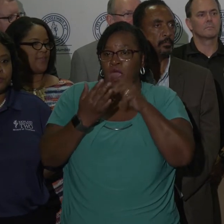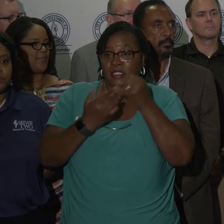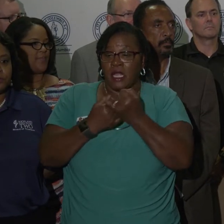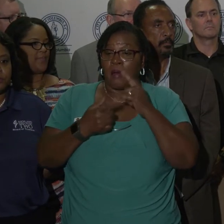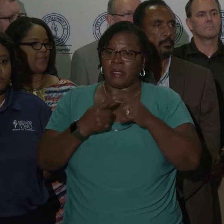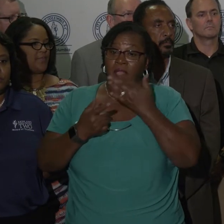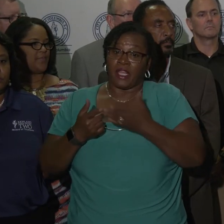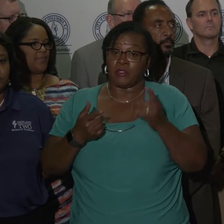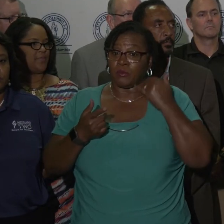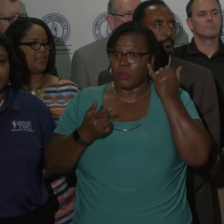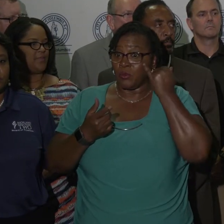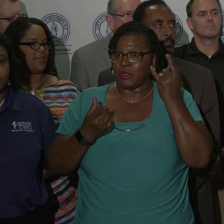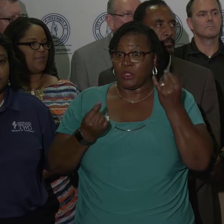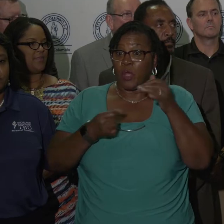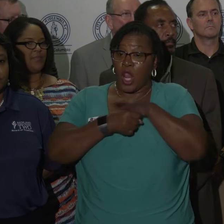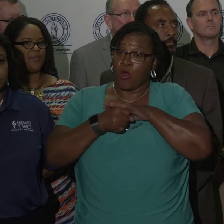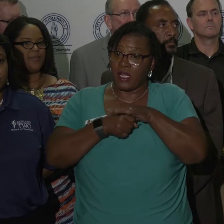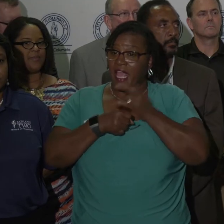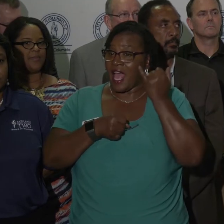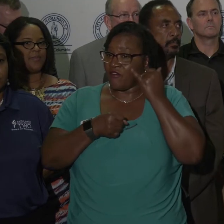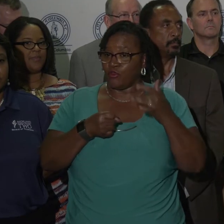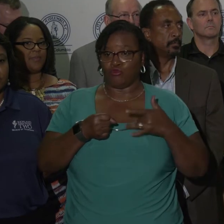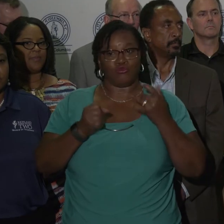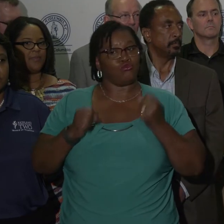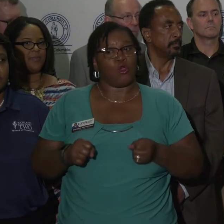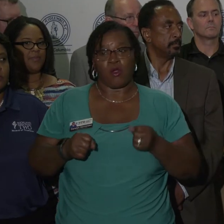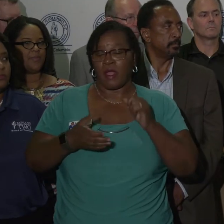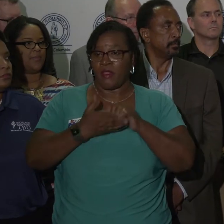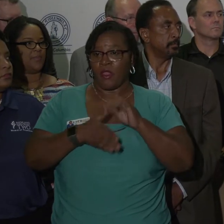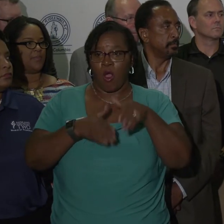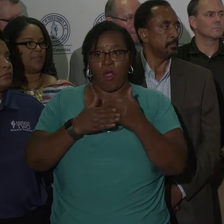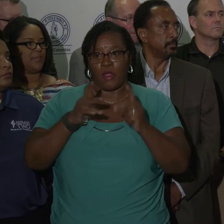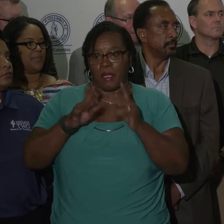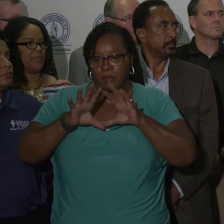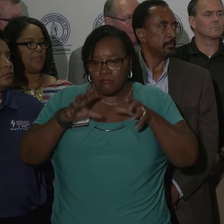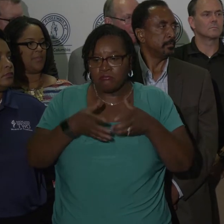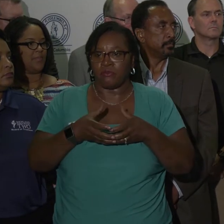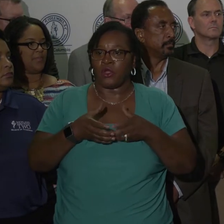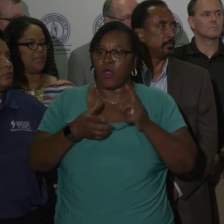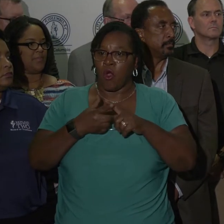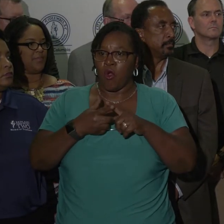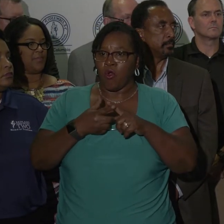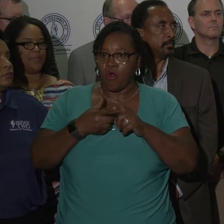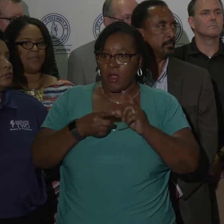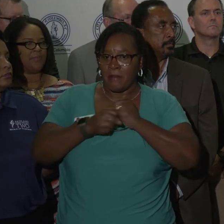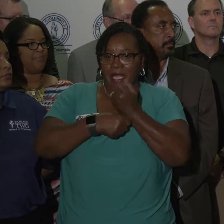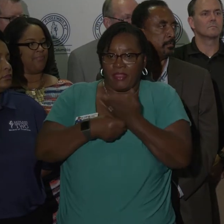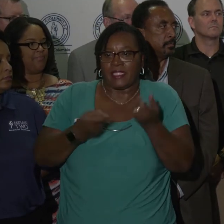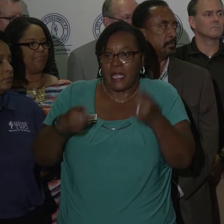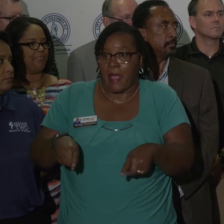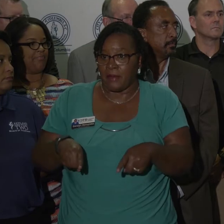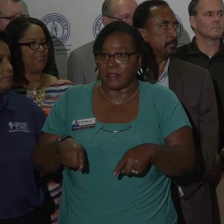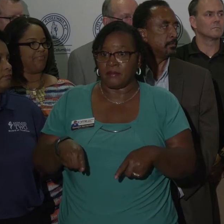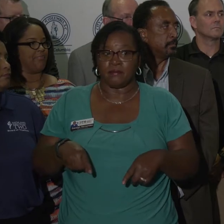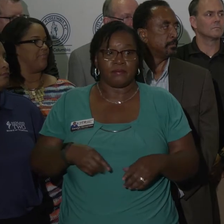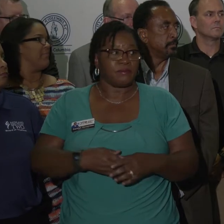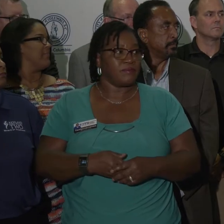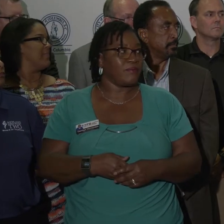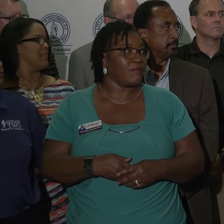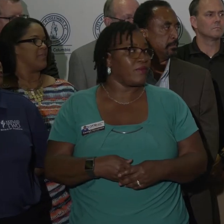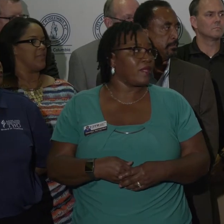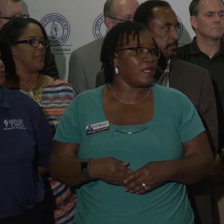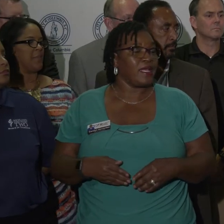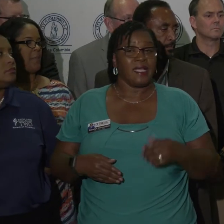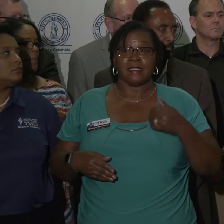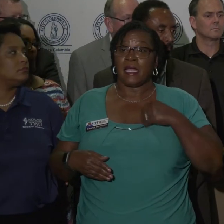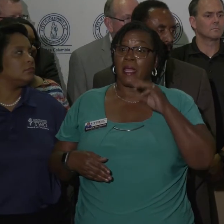we're supposed to be doing here locally, I feel very strongly that all the people around here are stepping up and making some things happen. Madam City Manager? I was just going to